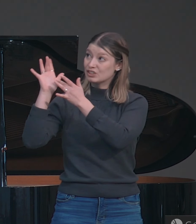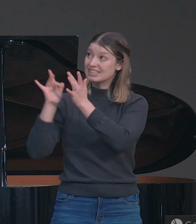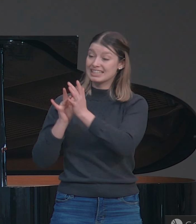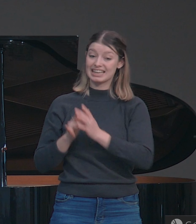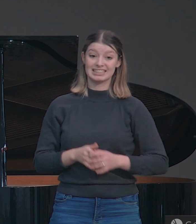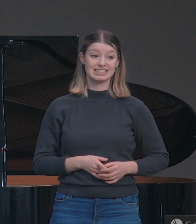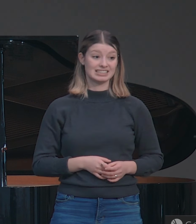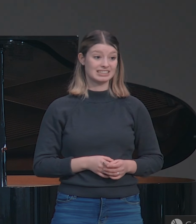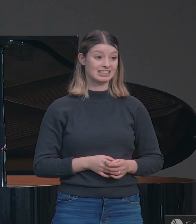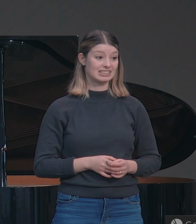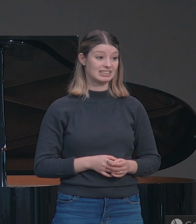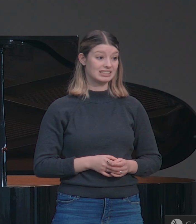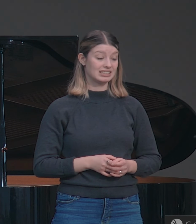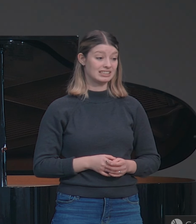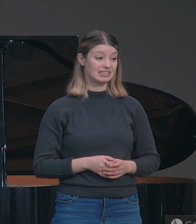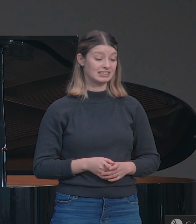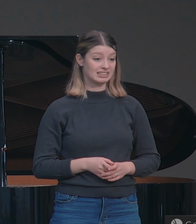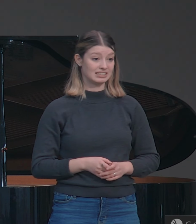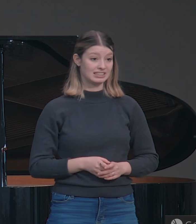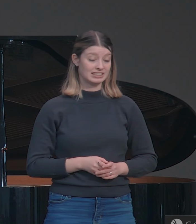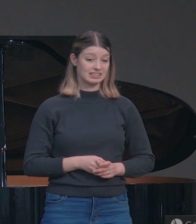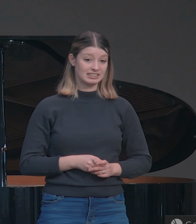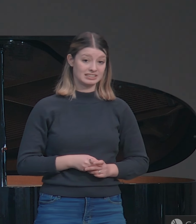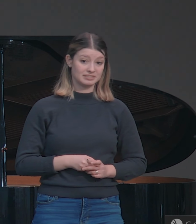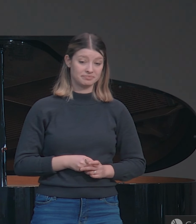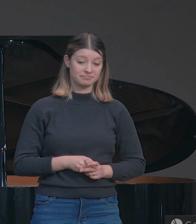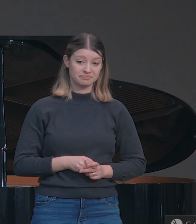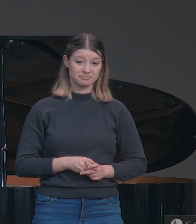then your life is God's life.